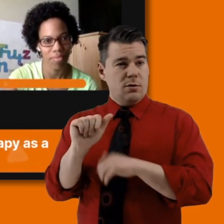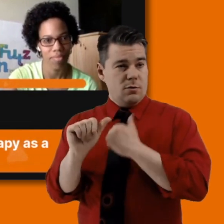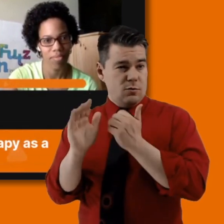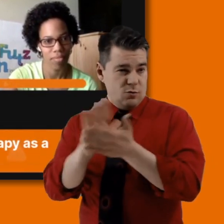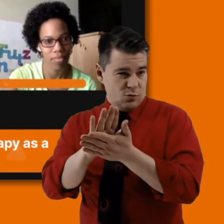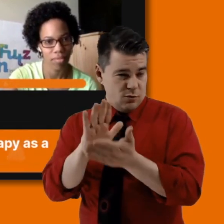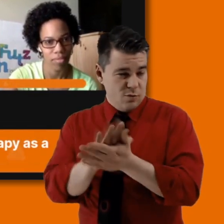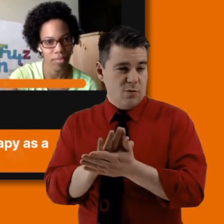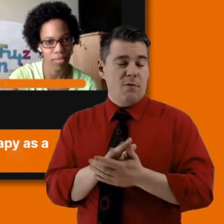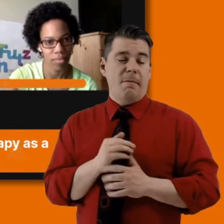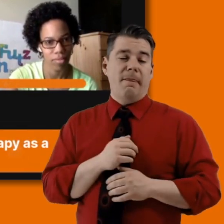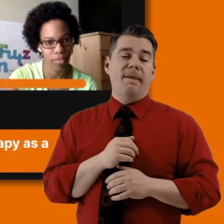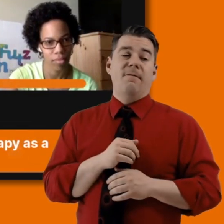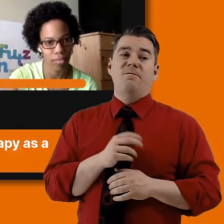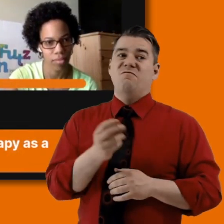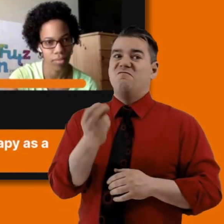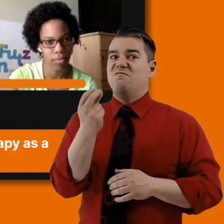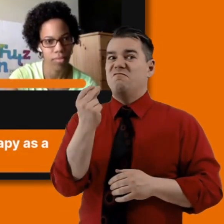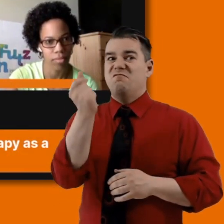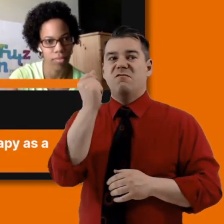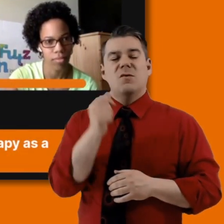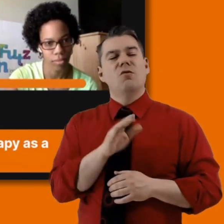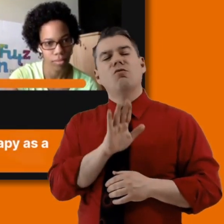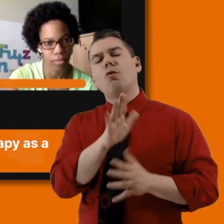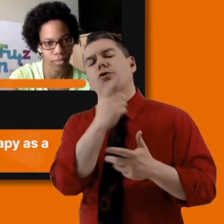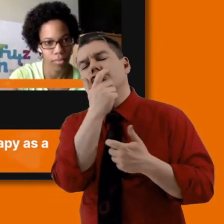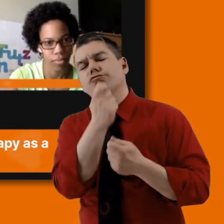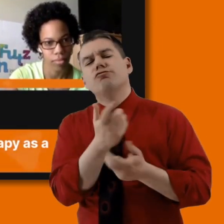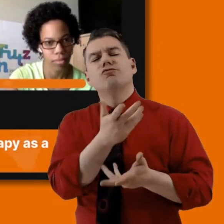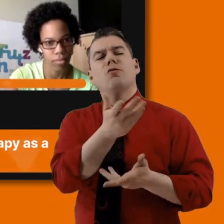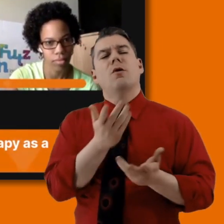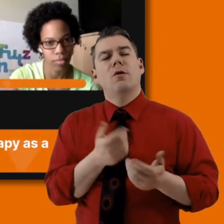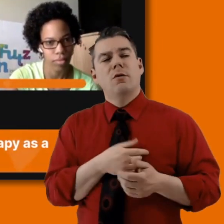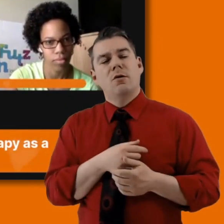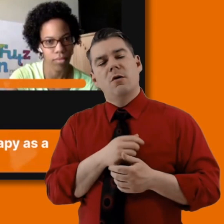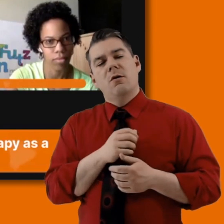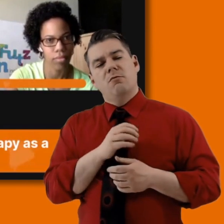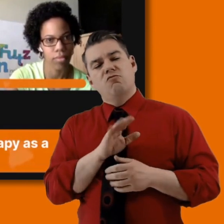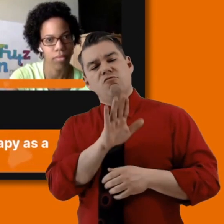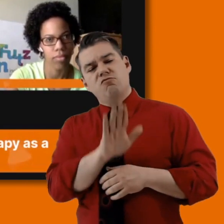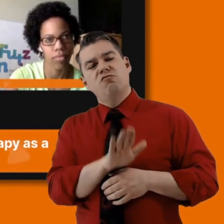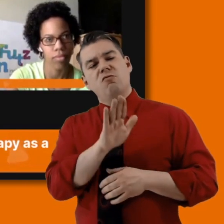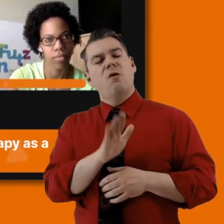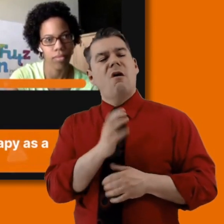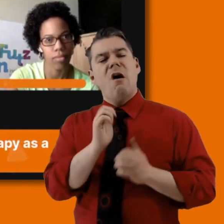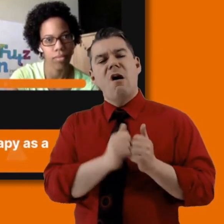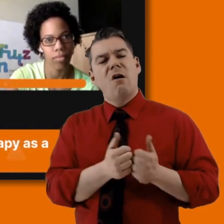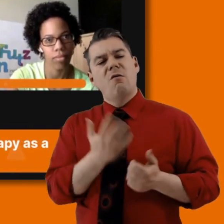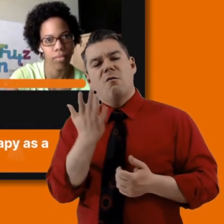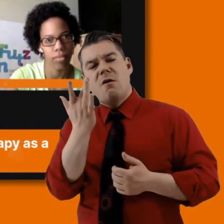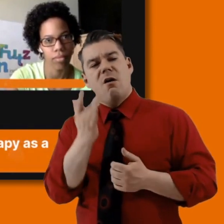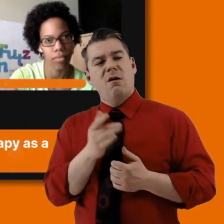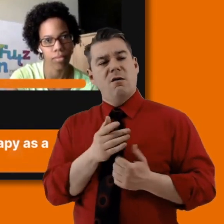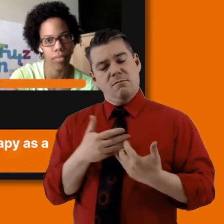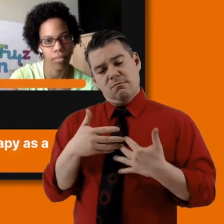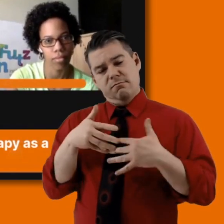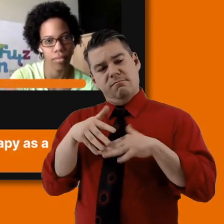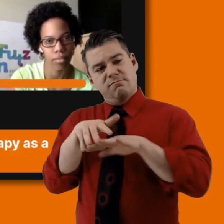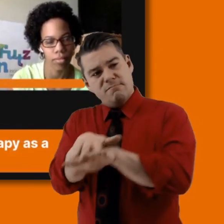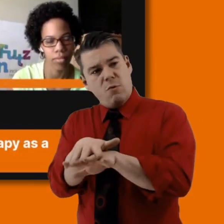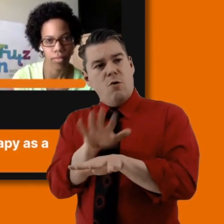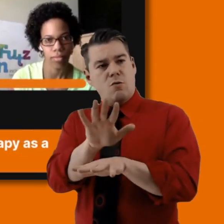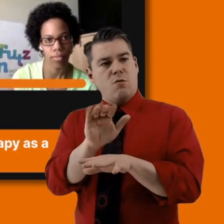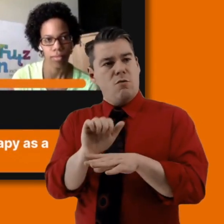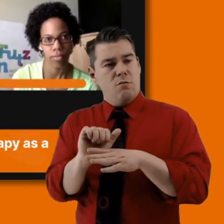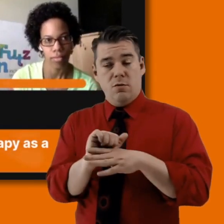school, and right away they were like, what are your interests? Who makes you you? How can you infuse that into your practice? And I was like,